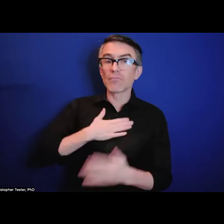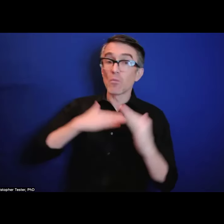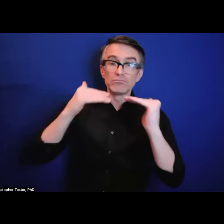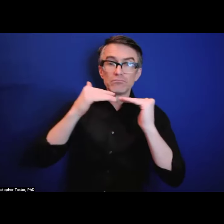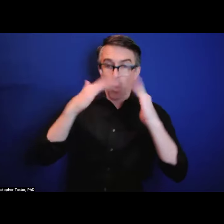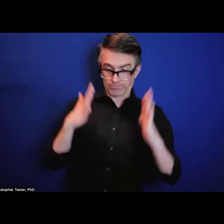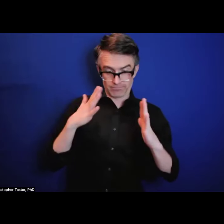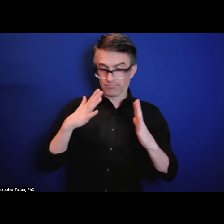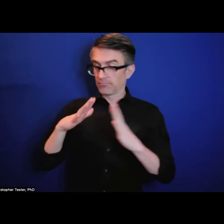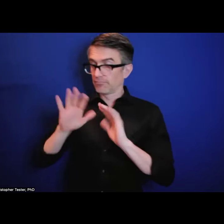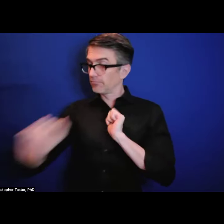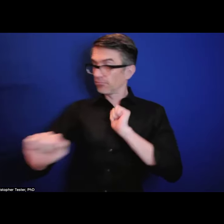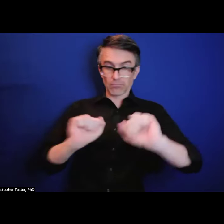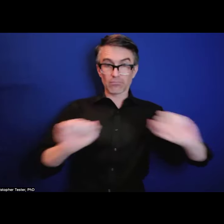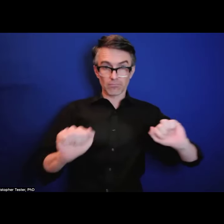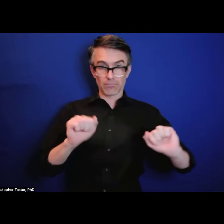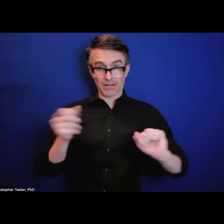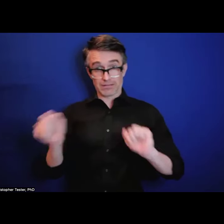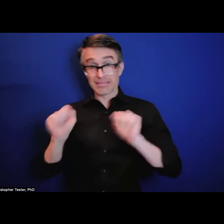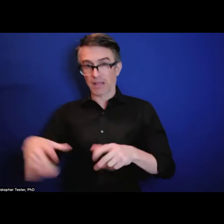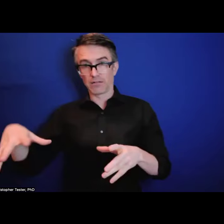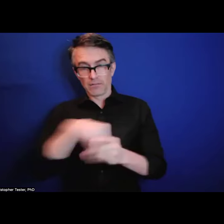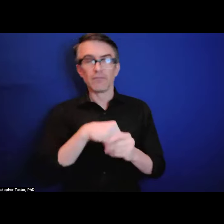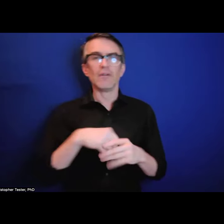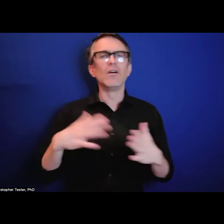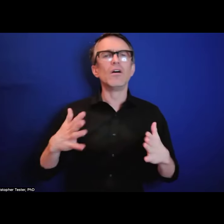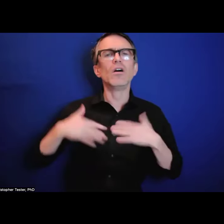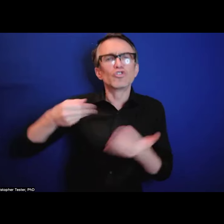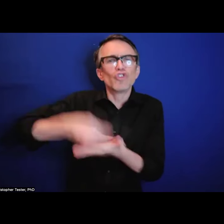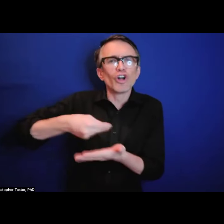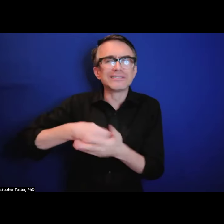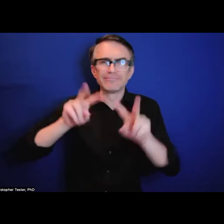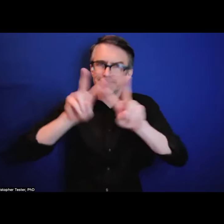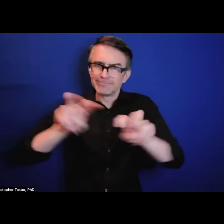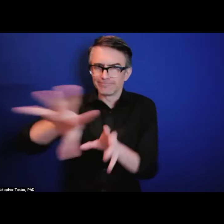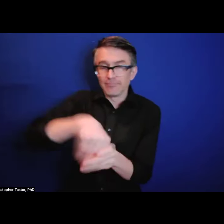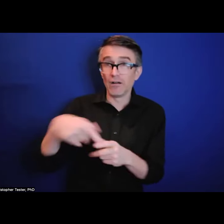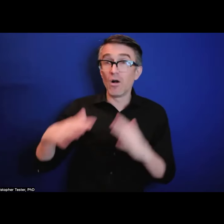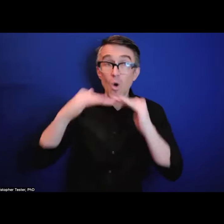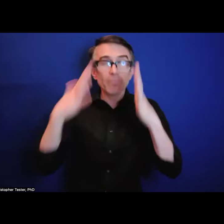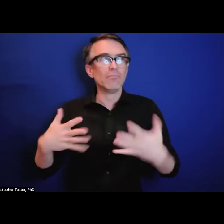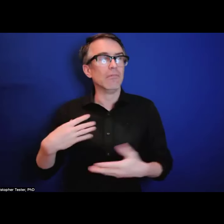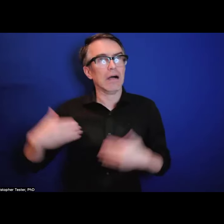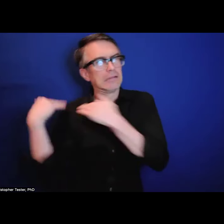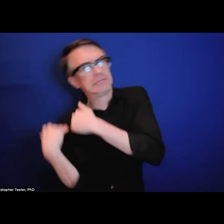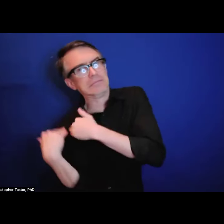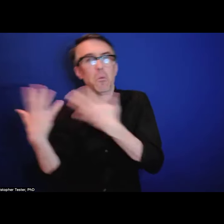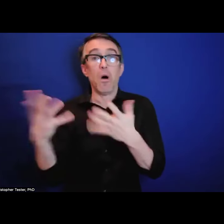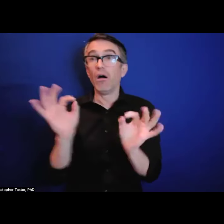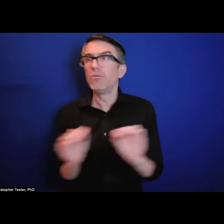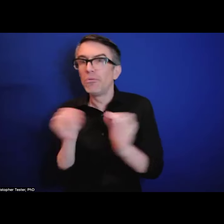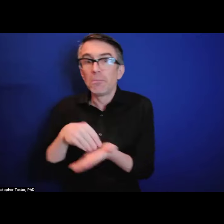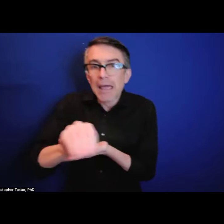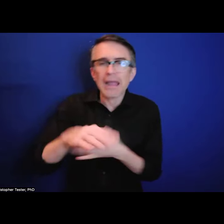guidelines on accessing household disability. These guidelines explore different methods for accessing